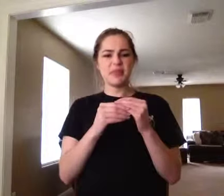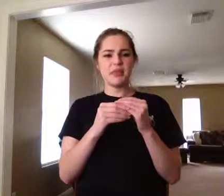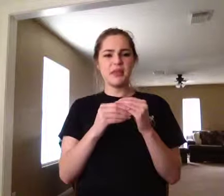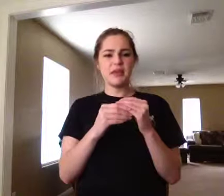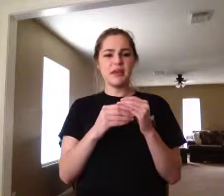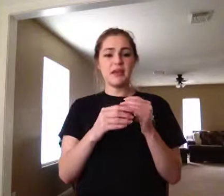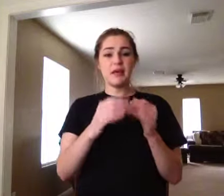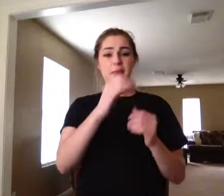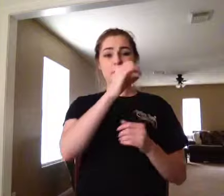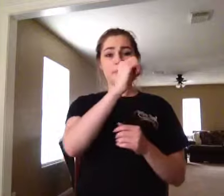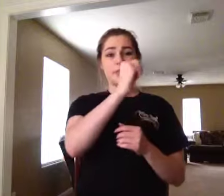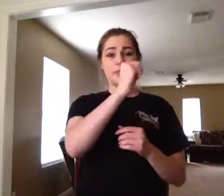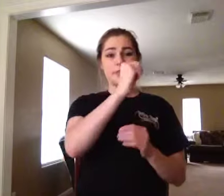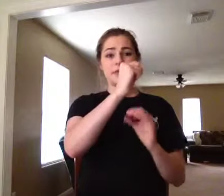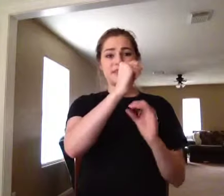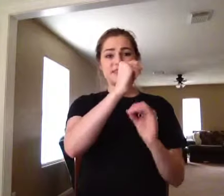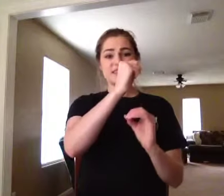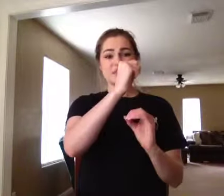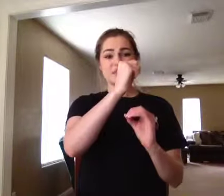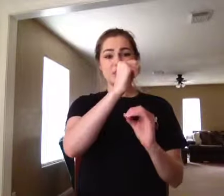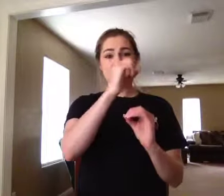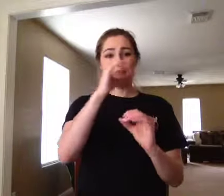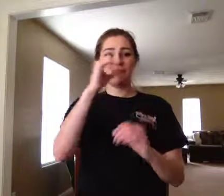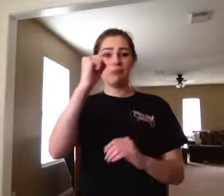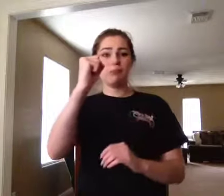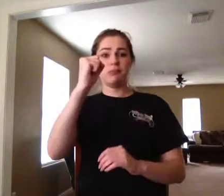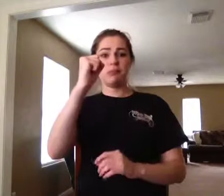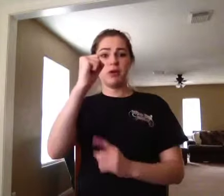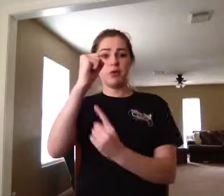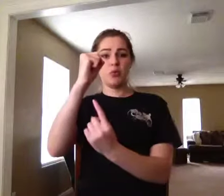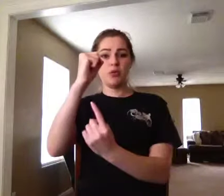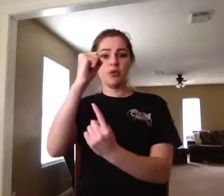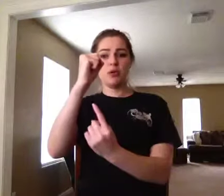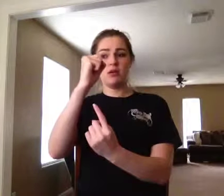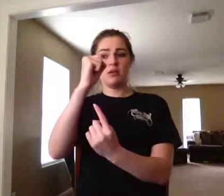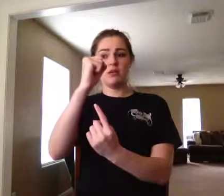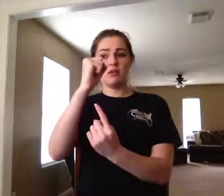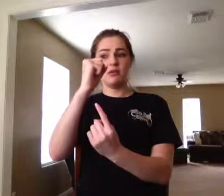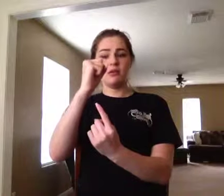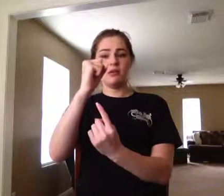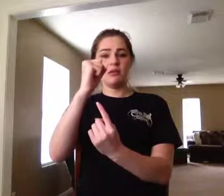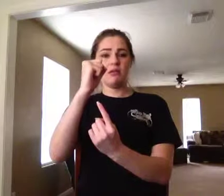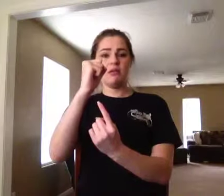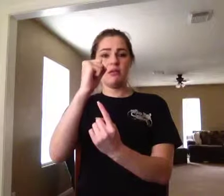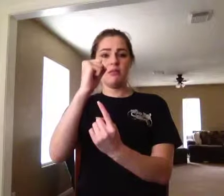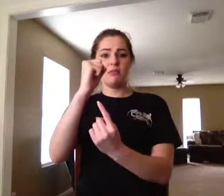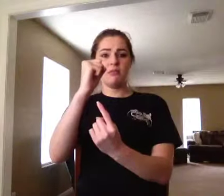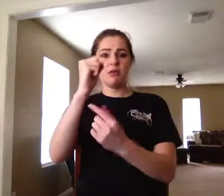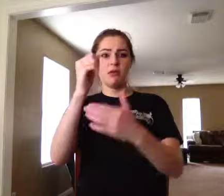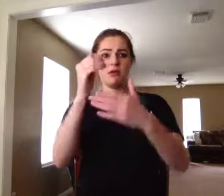there, but what if I want to point, let's say, there, in the middle? Half.